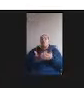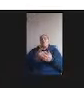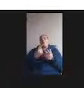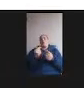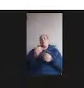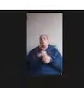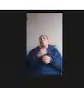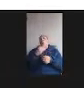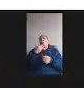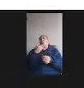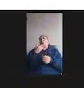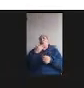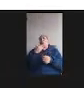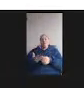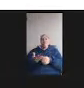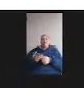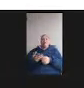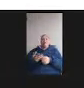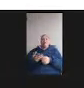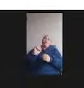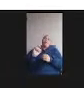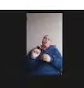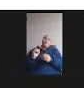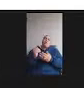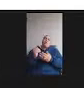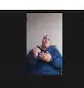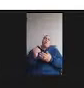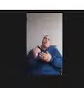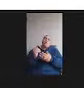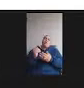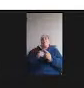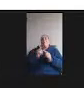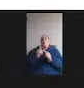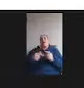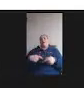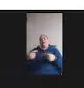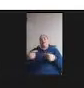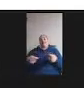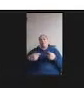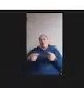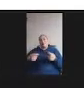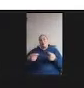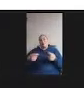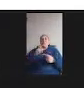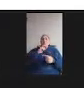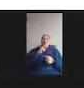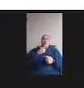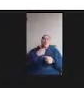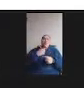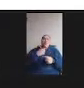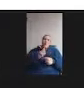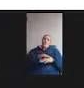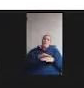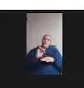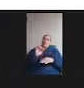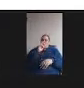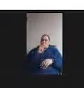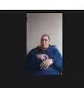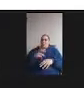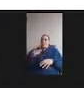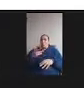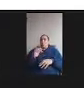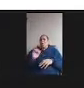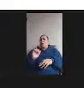the savings or underspending particularly would be utilized for based on the needs and where there is other projects that have